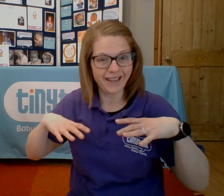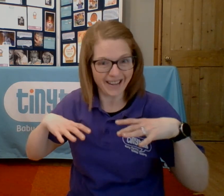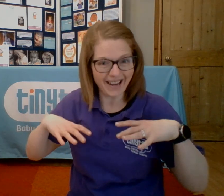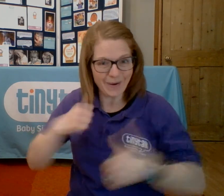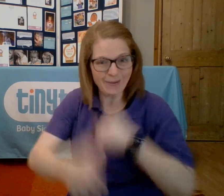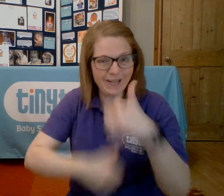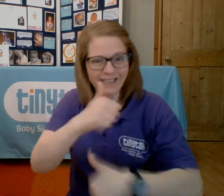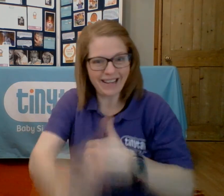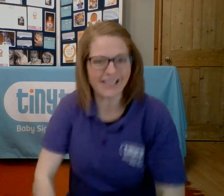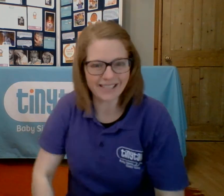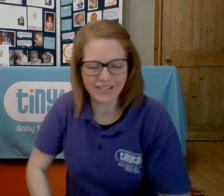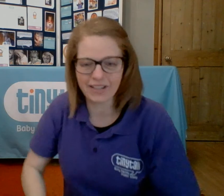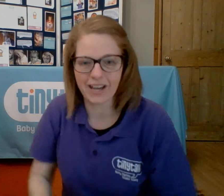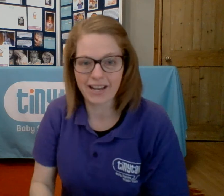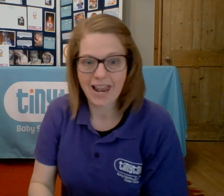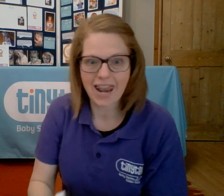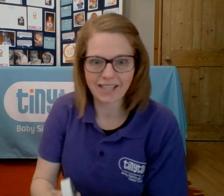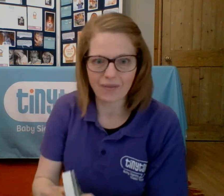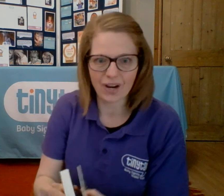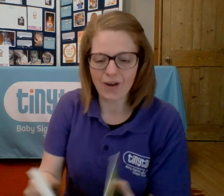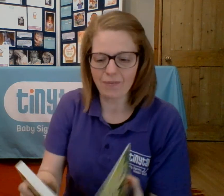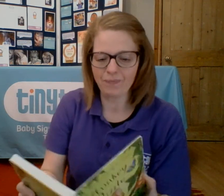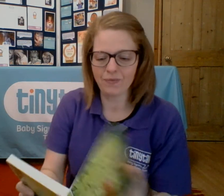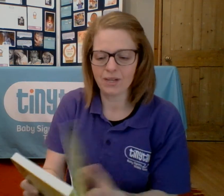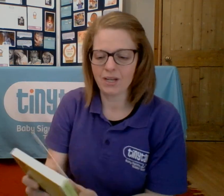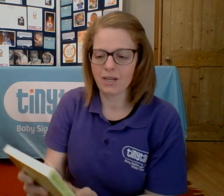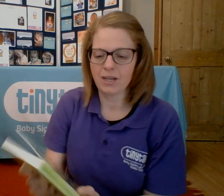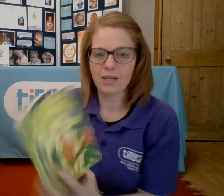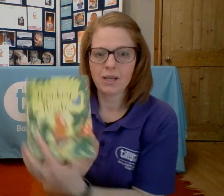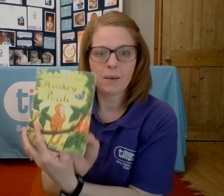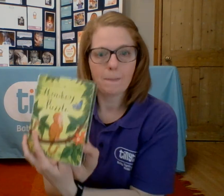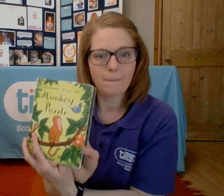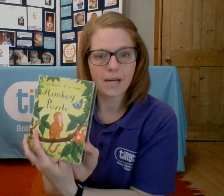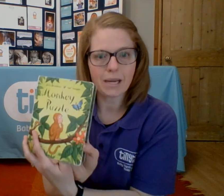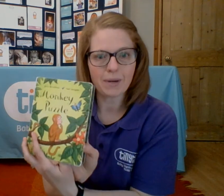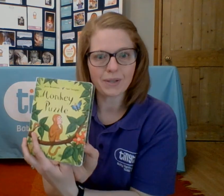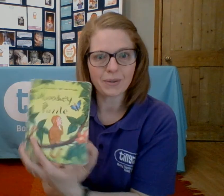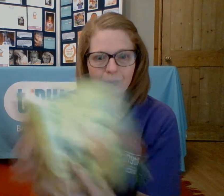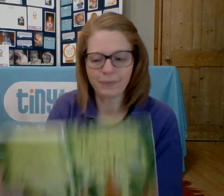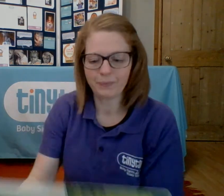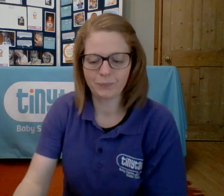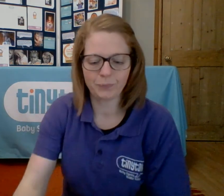Okay, well done. Excellent. Like, let's have a go. Monkey puzzle.